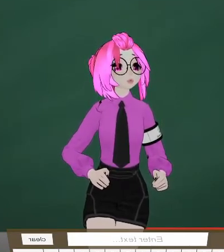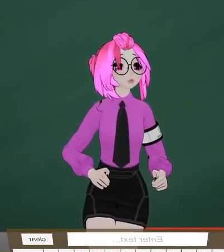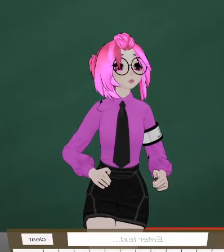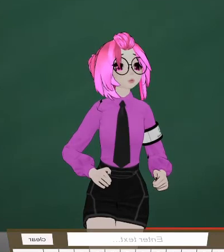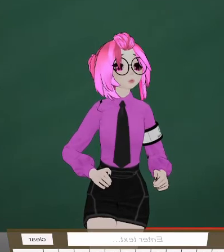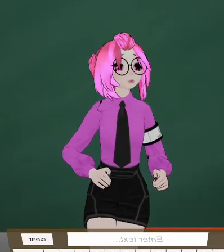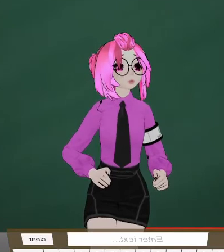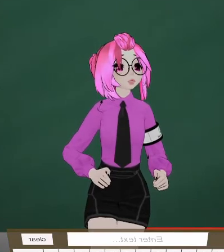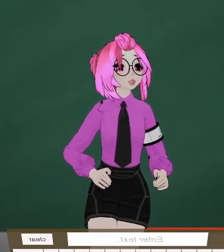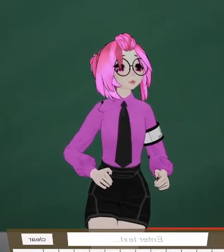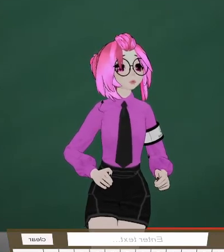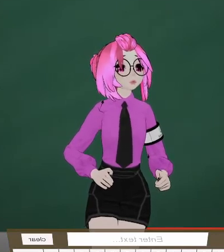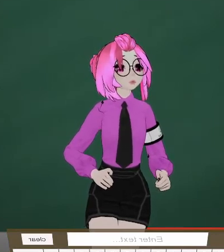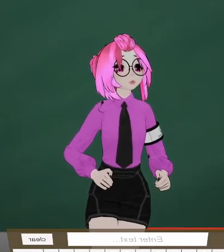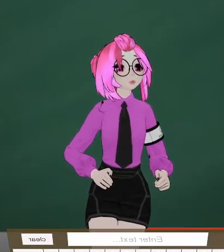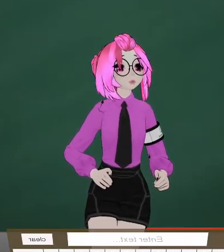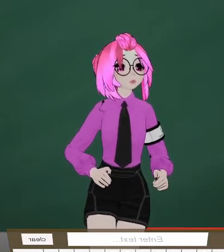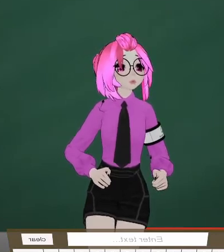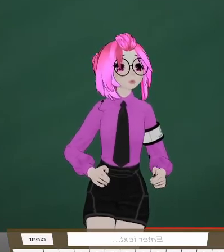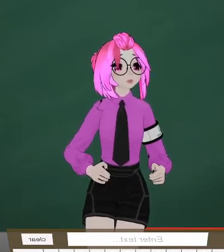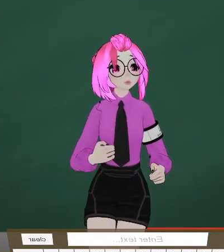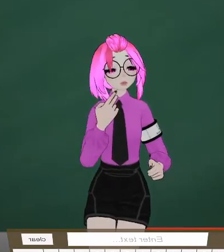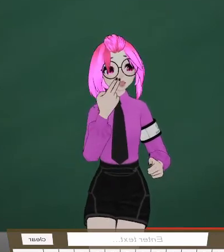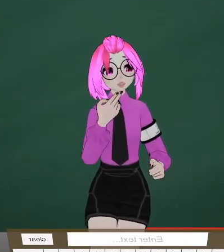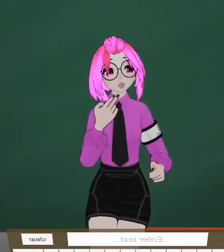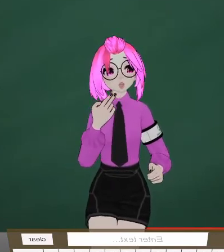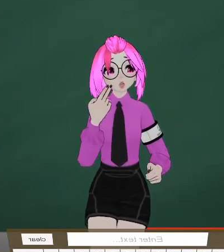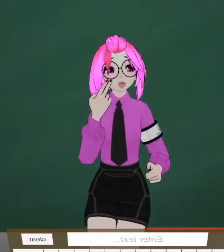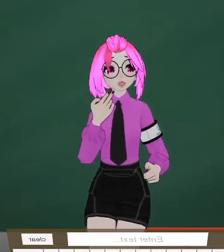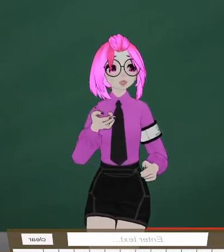sluts sliding uh so i've seen